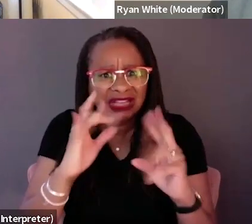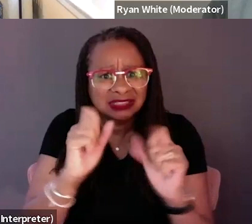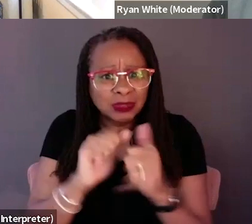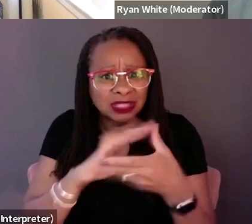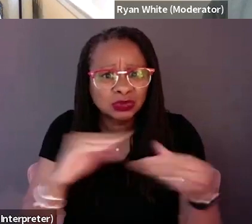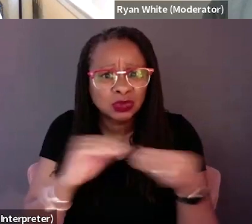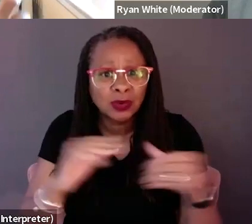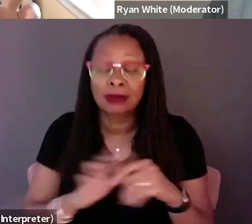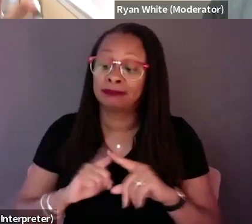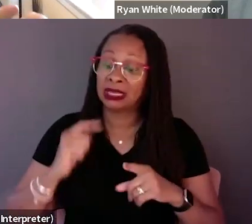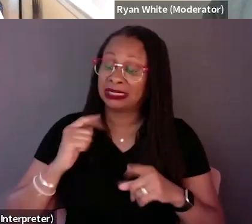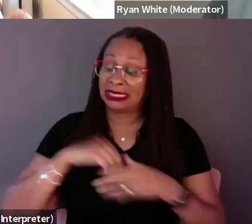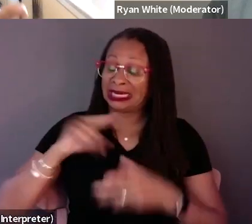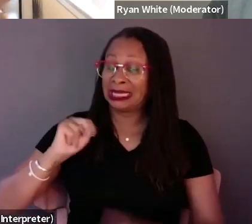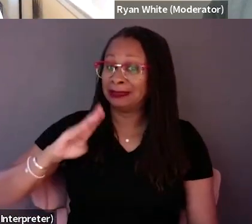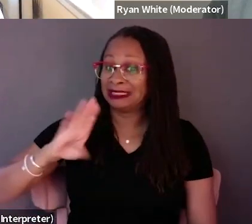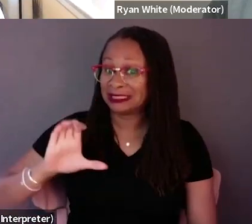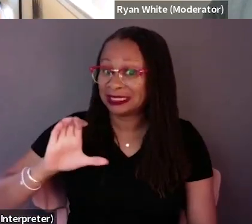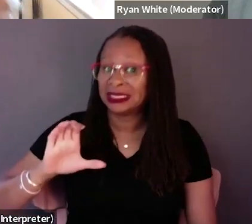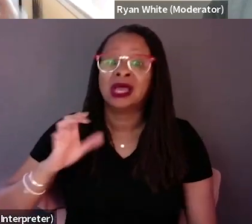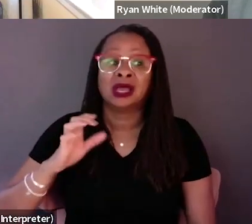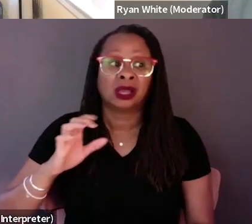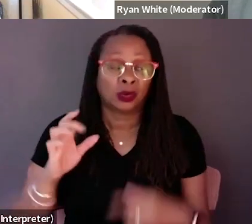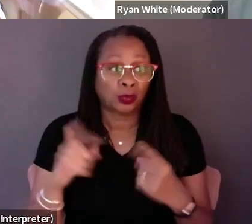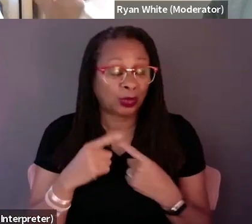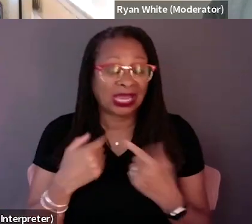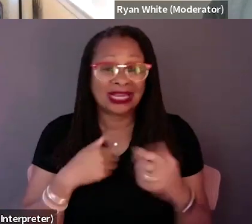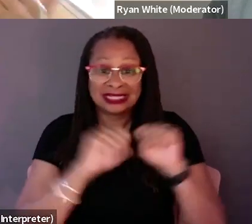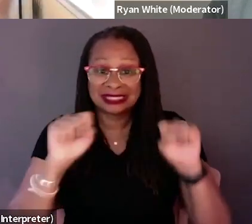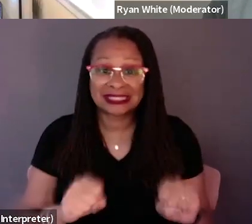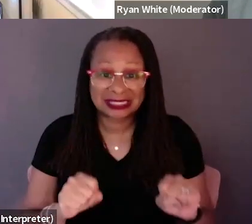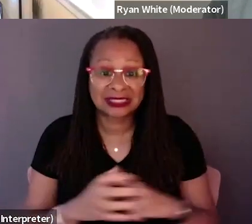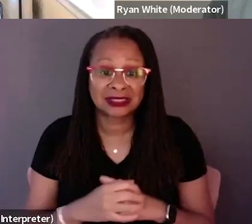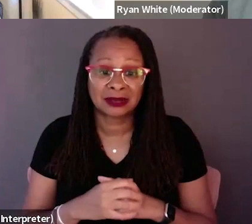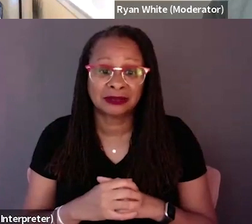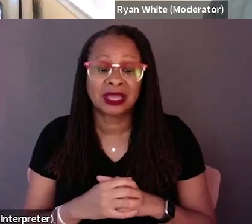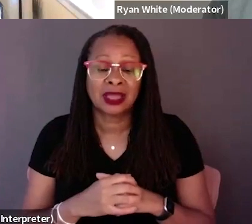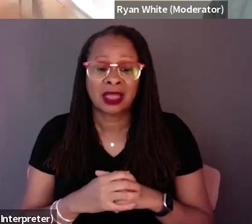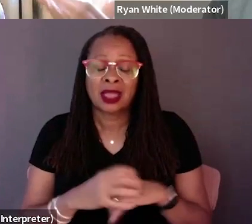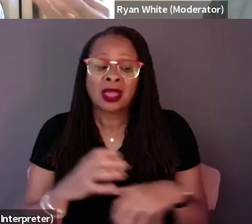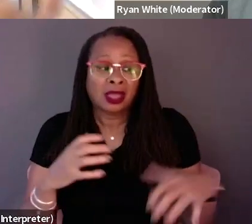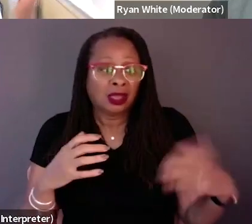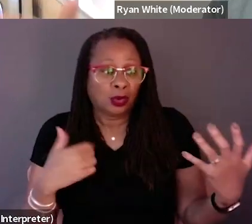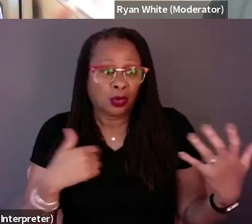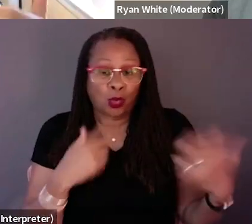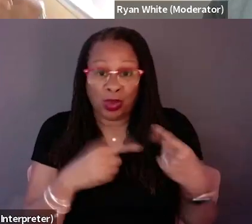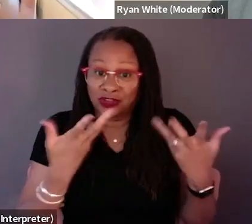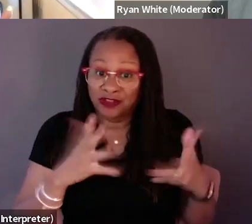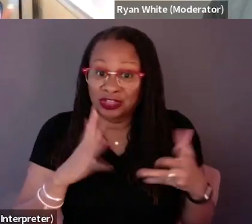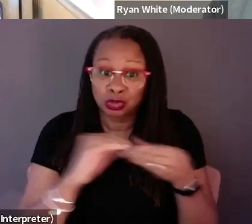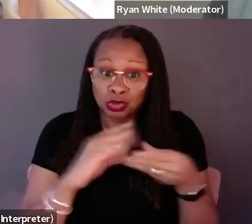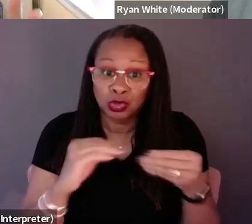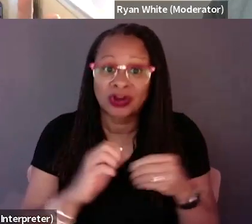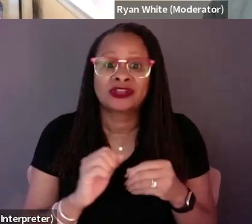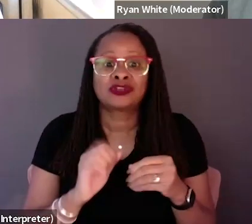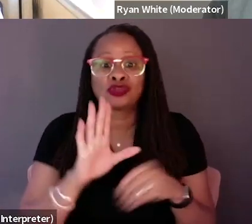you could, when your story was completed, the scripts would go into a scripts file and everyone could read them